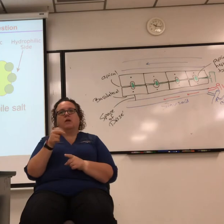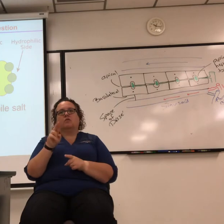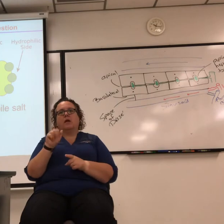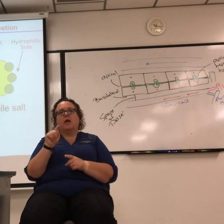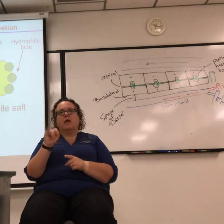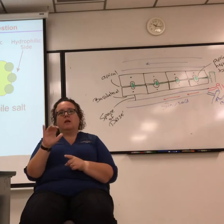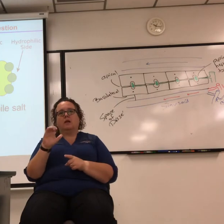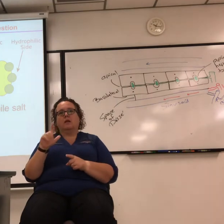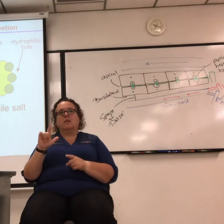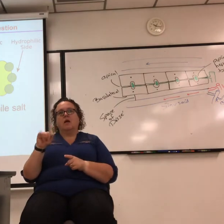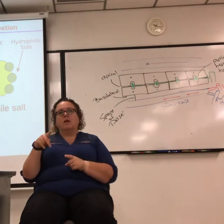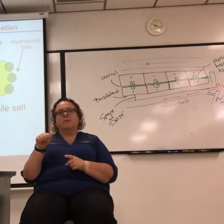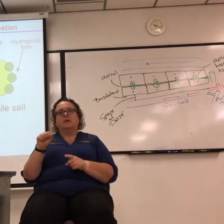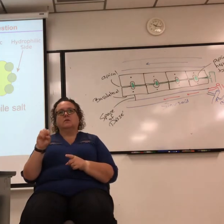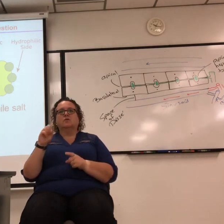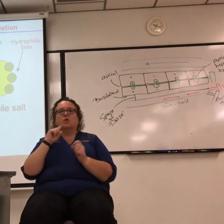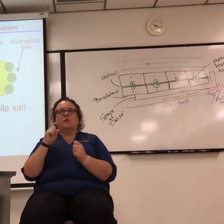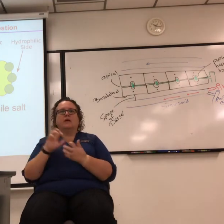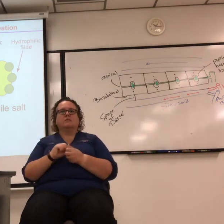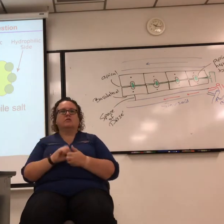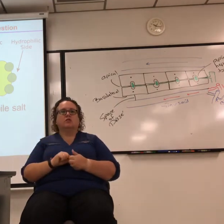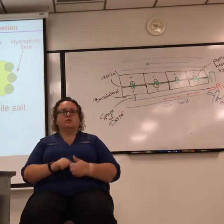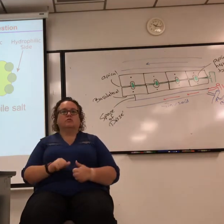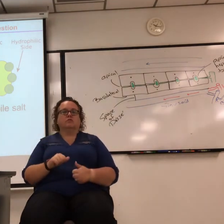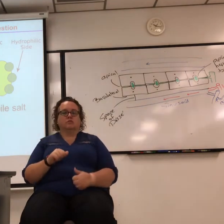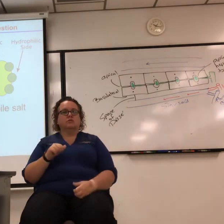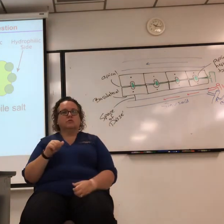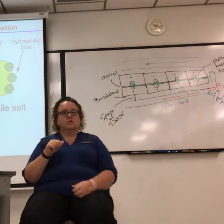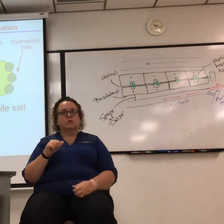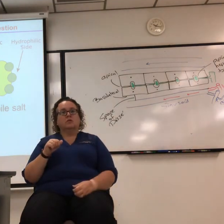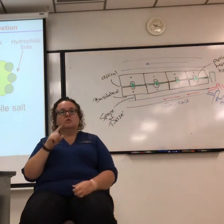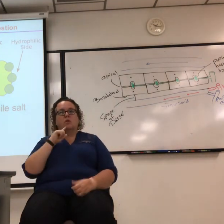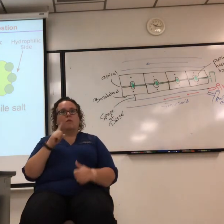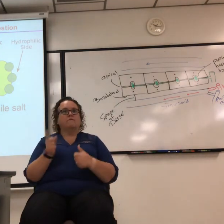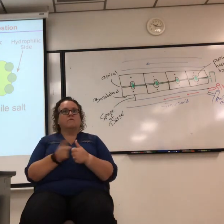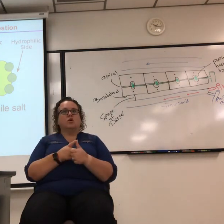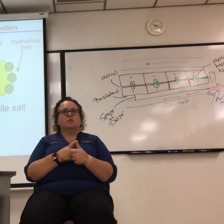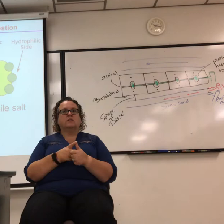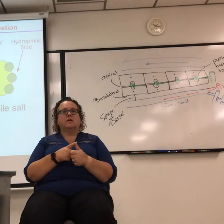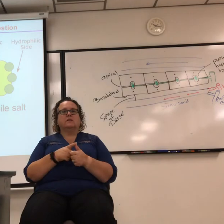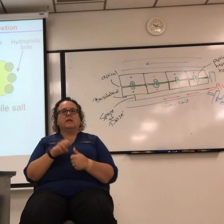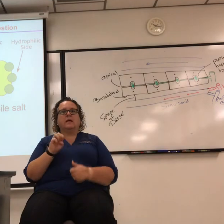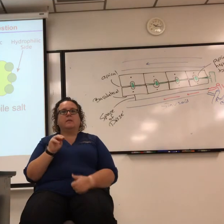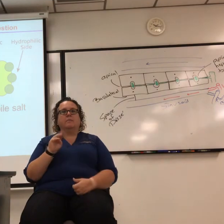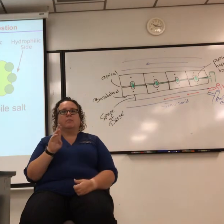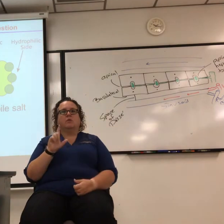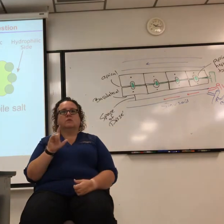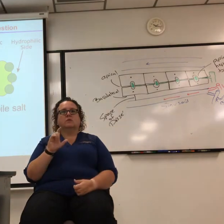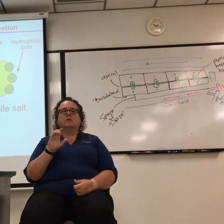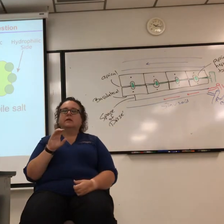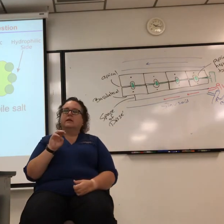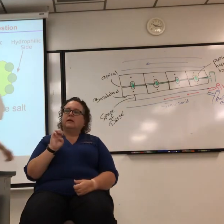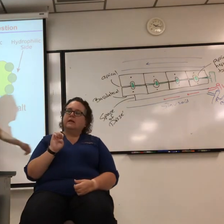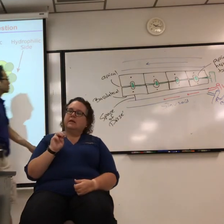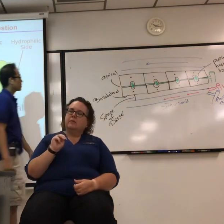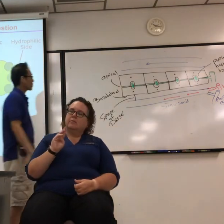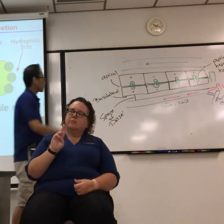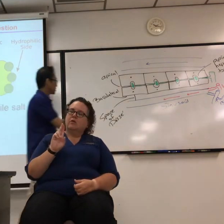lipase so you can digest the triglycerides. So the first step is emulsification, shown here.